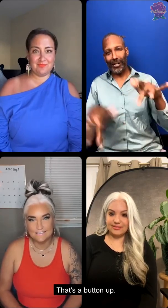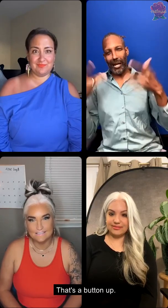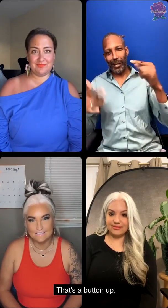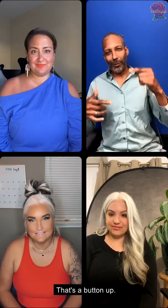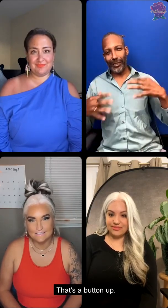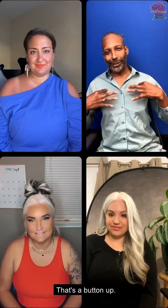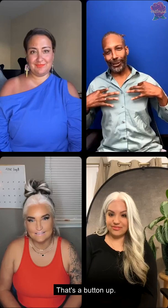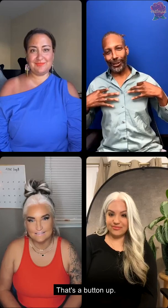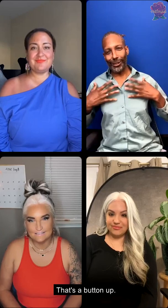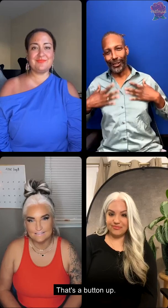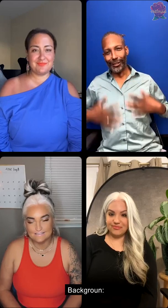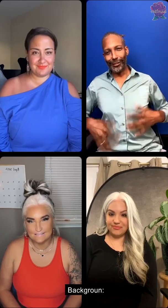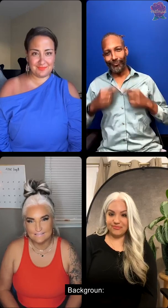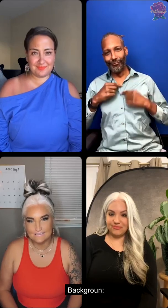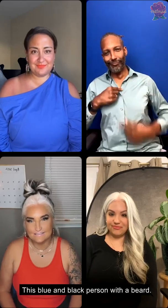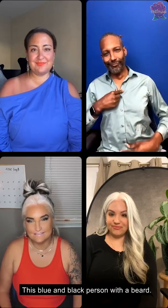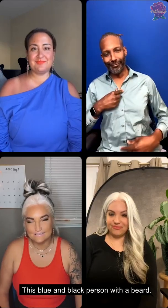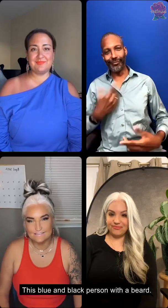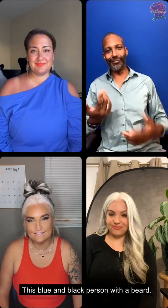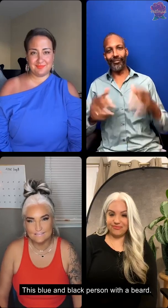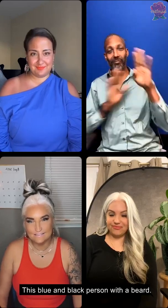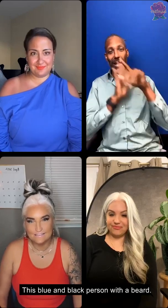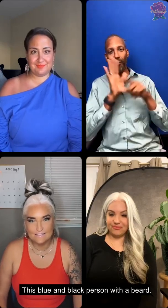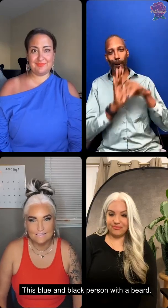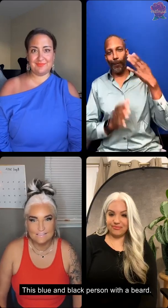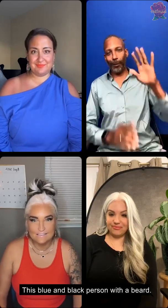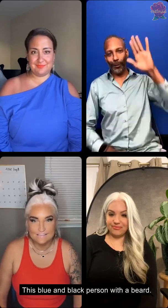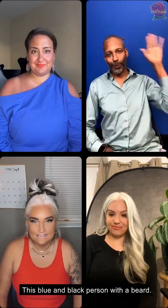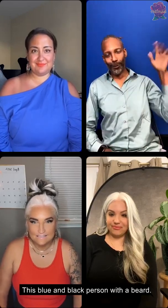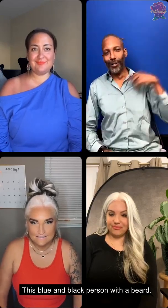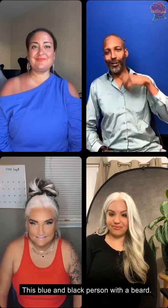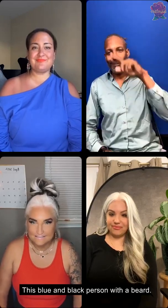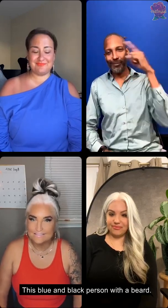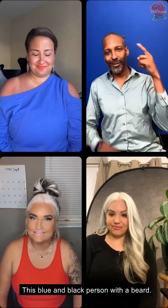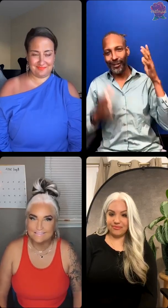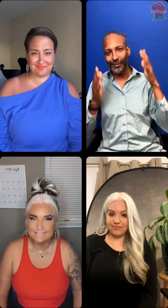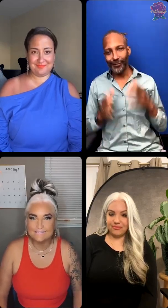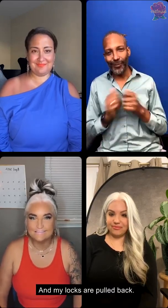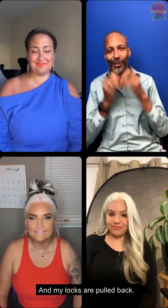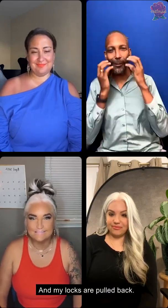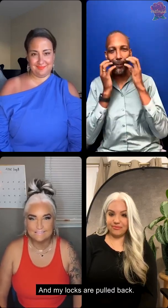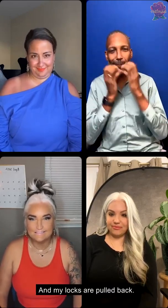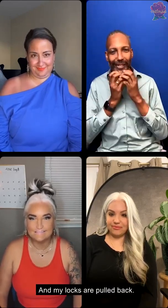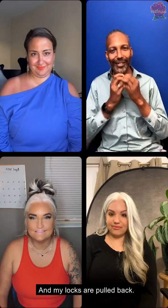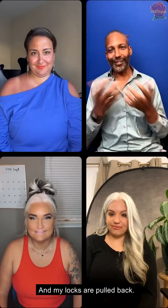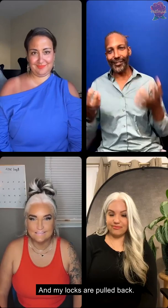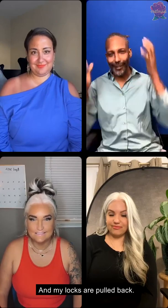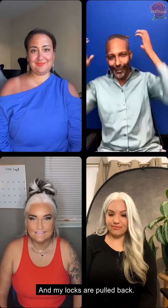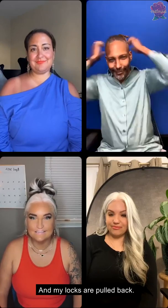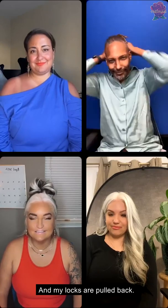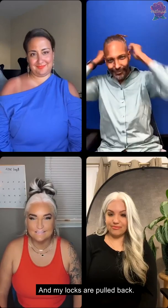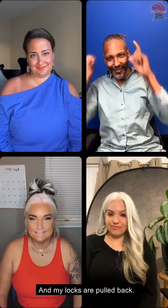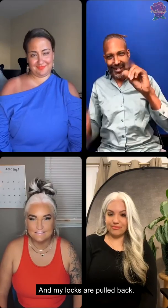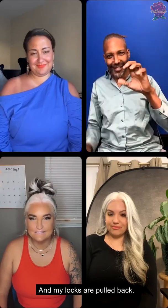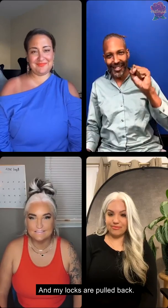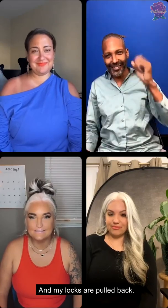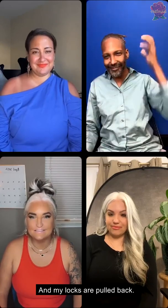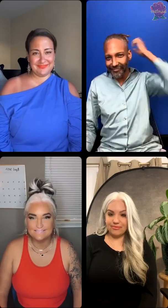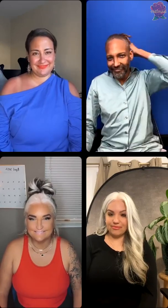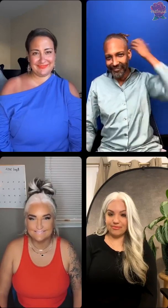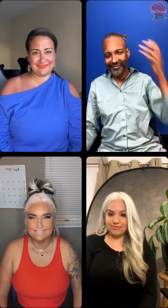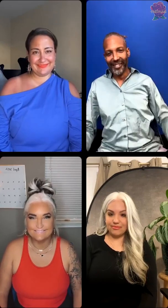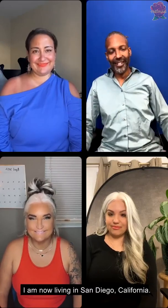green shirt that is button up. Background is blue, and I'm a black person with a beard, and my locks are pulled back.